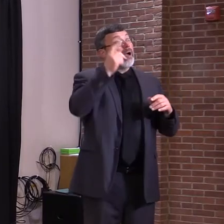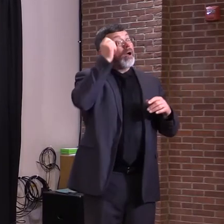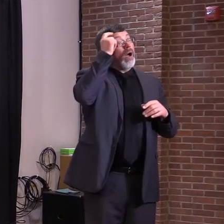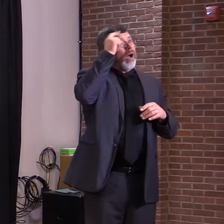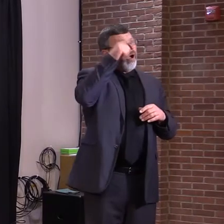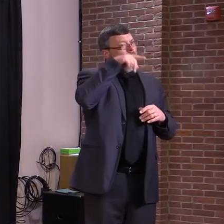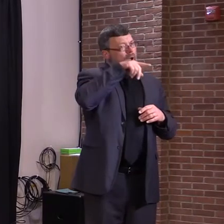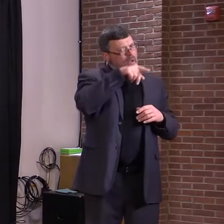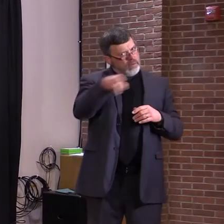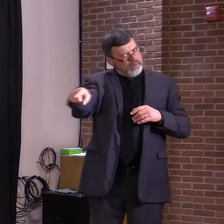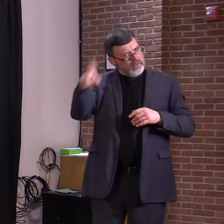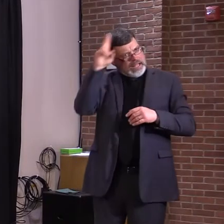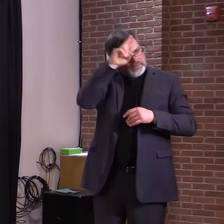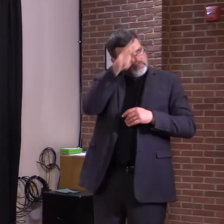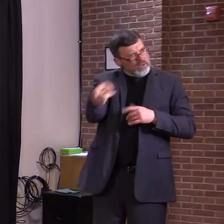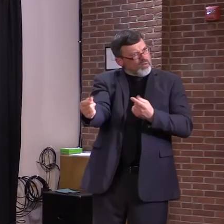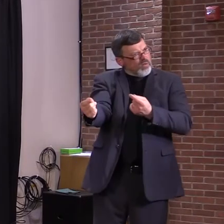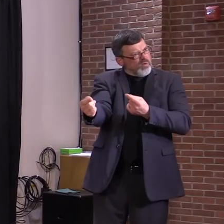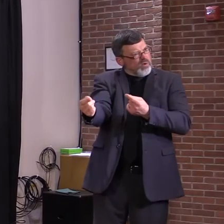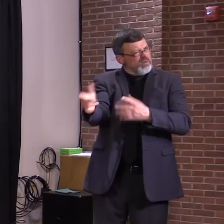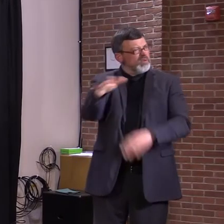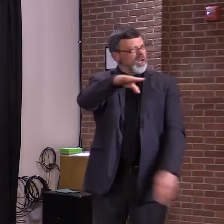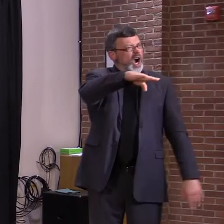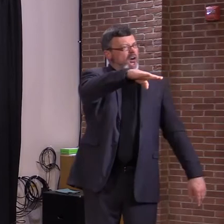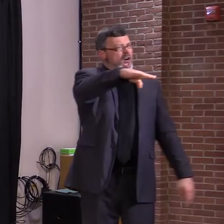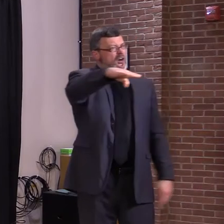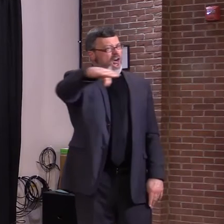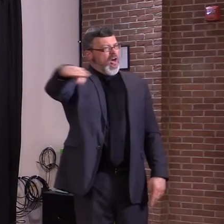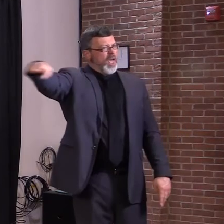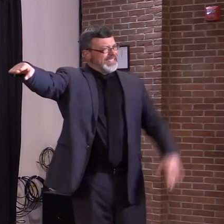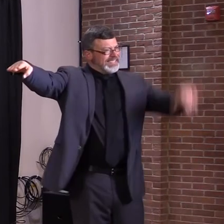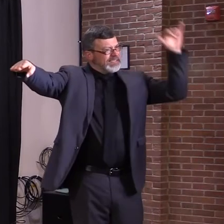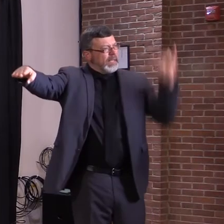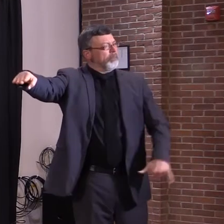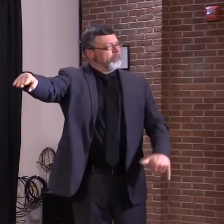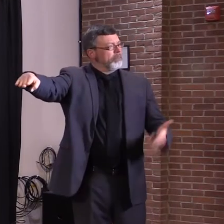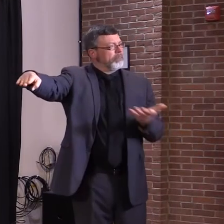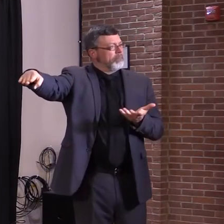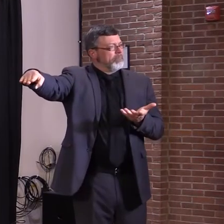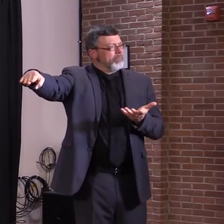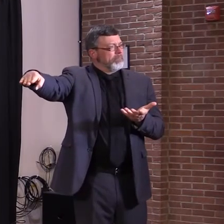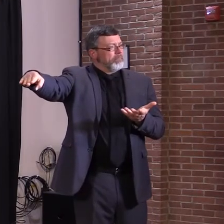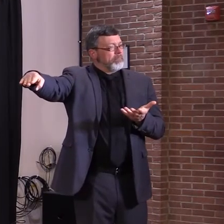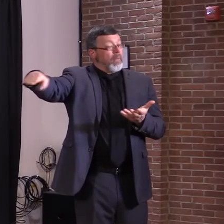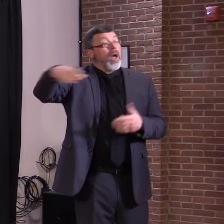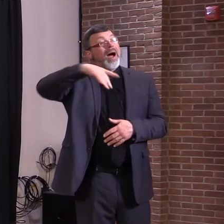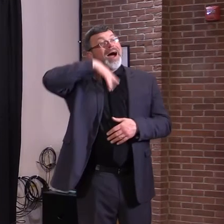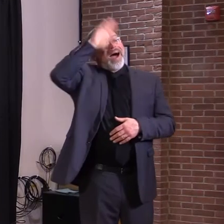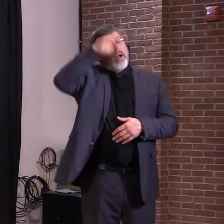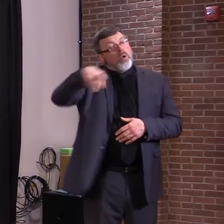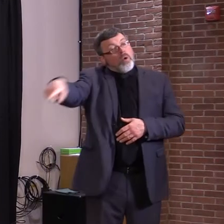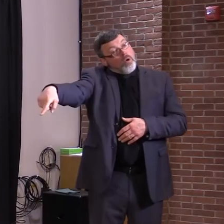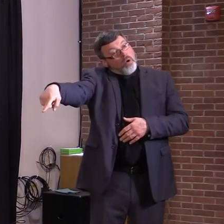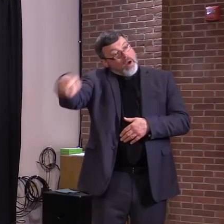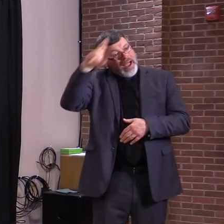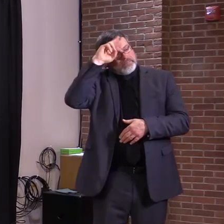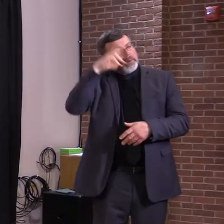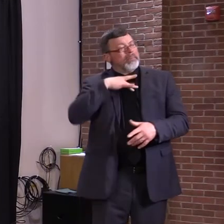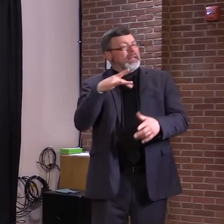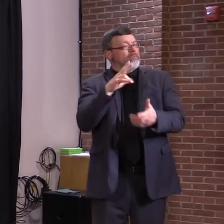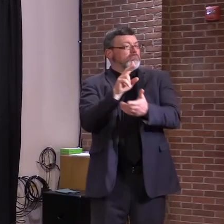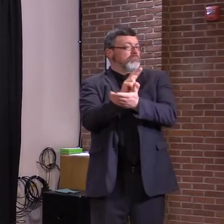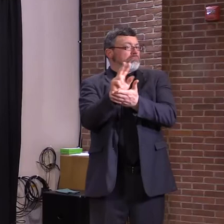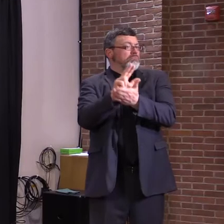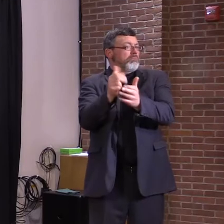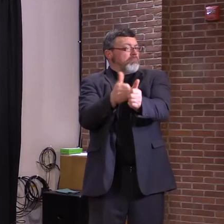we know we need to keep our eye on that. But given that BA2 has been in Vermont for a number of weeks and we've